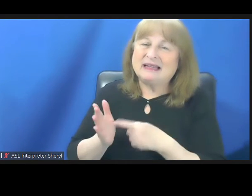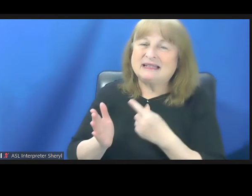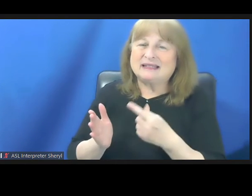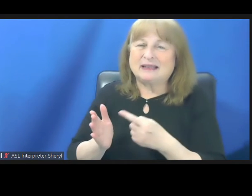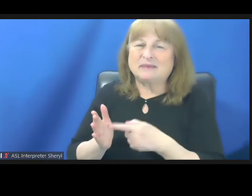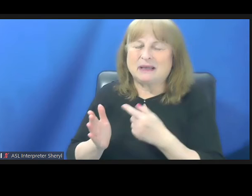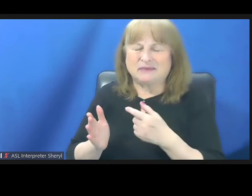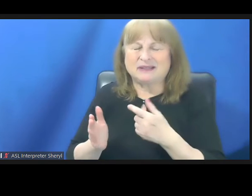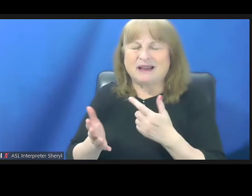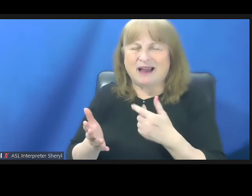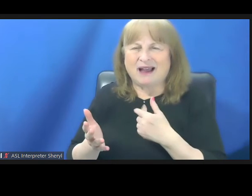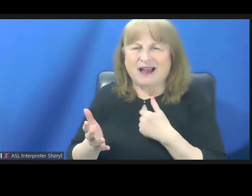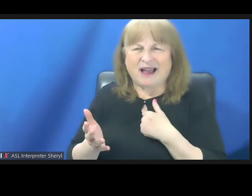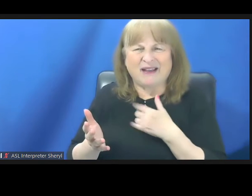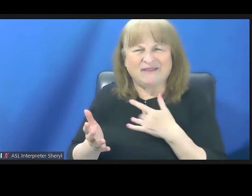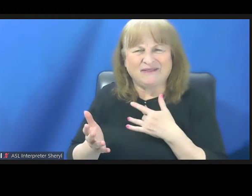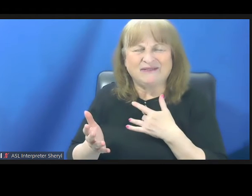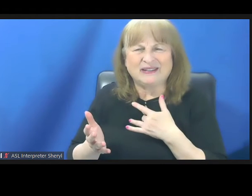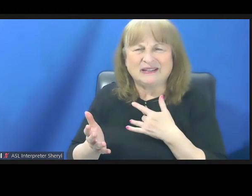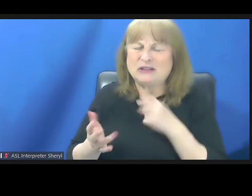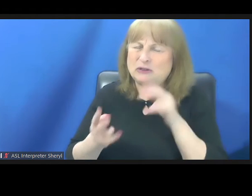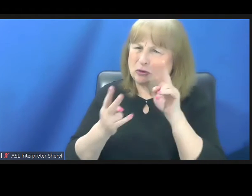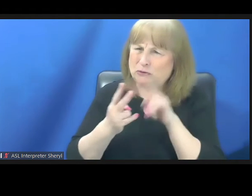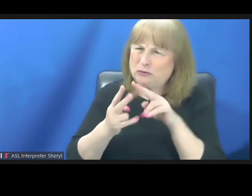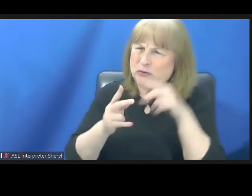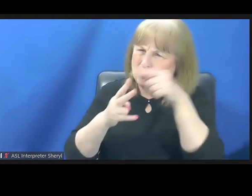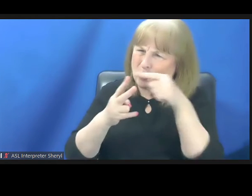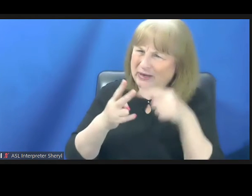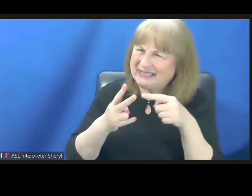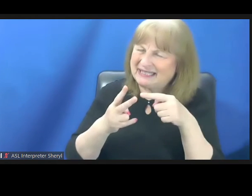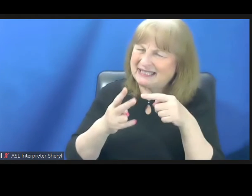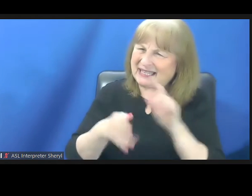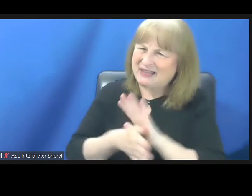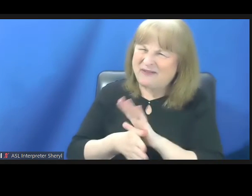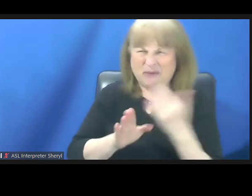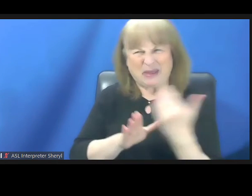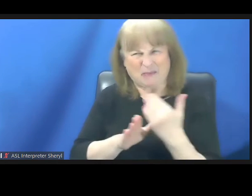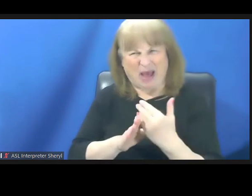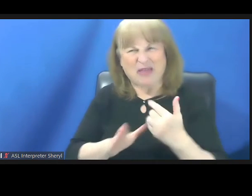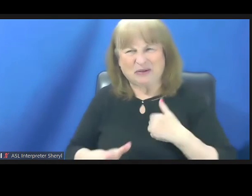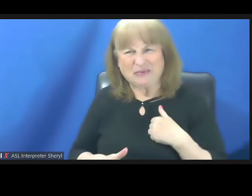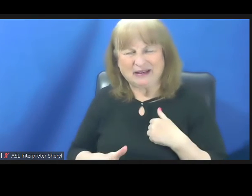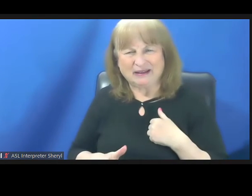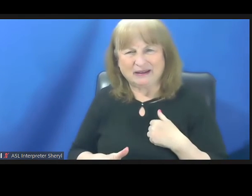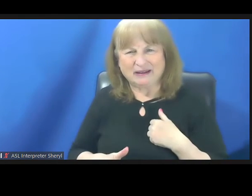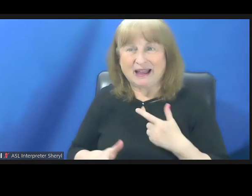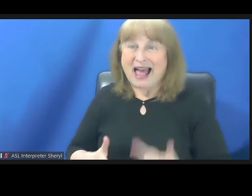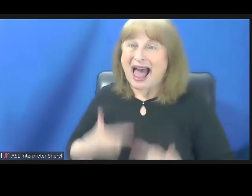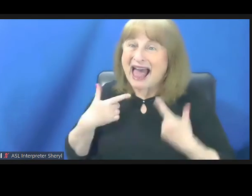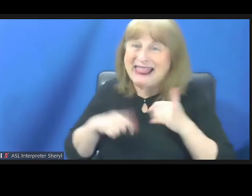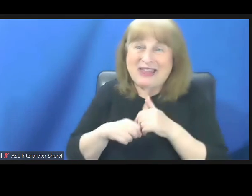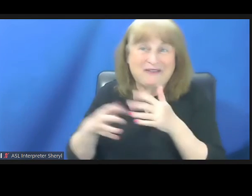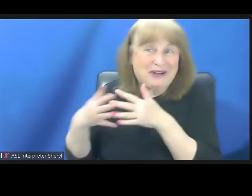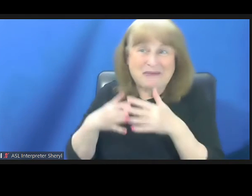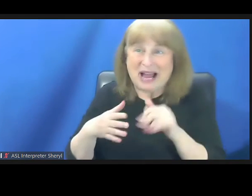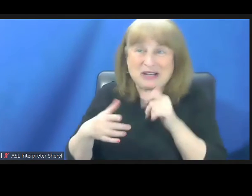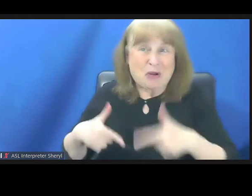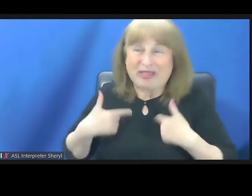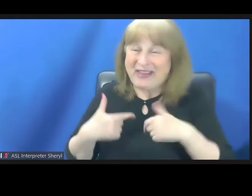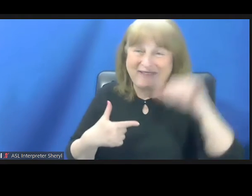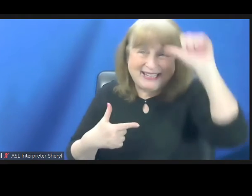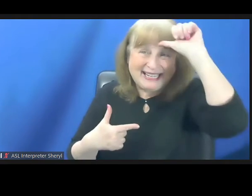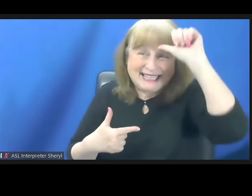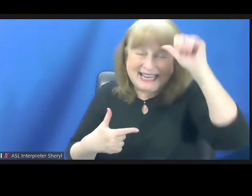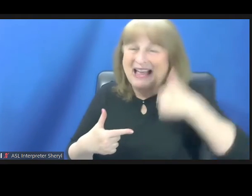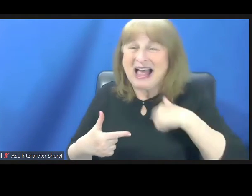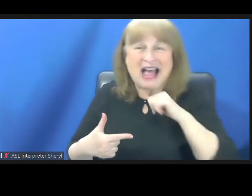This one I went and I told them, look, there are two points here in the film that bothers me. And I live in America. I don't live in India. And I'm